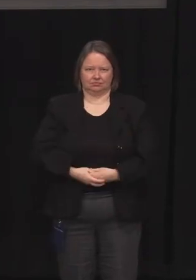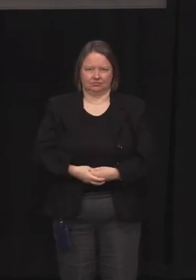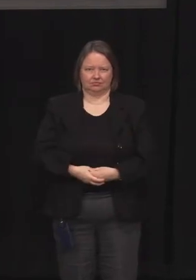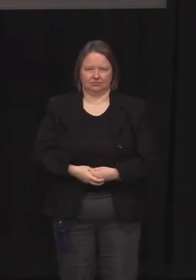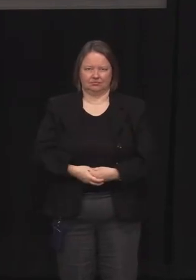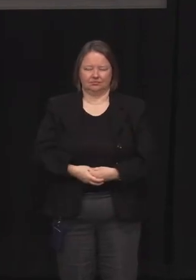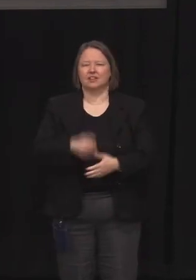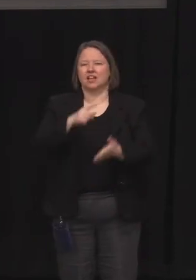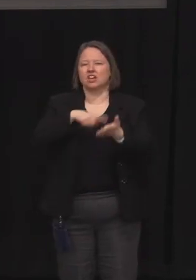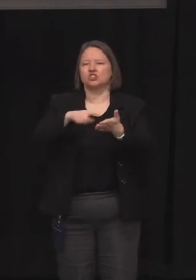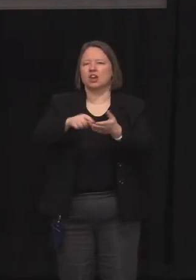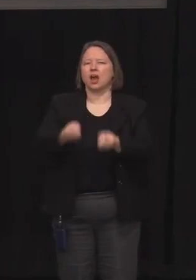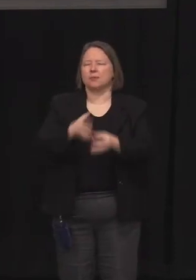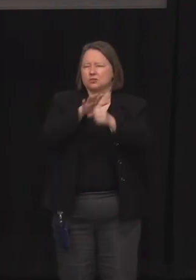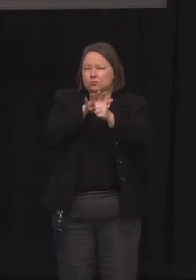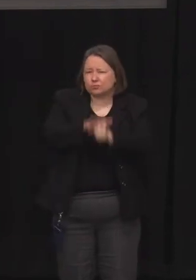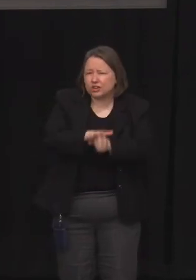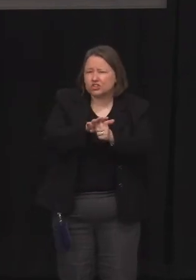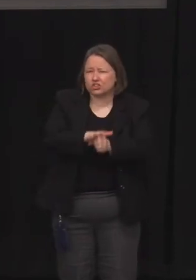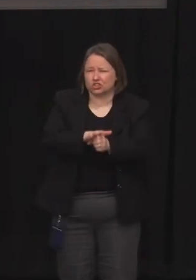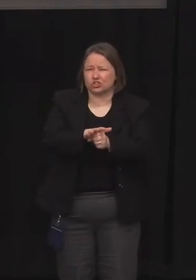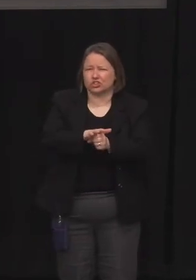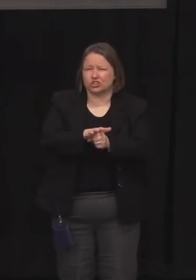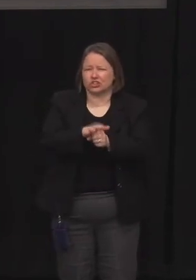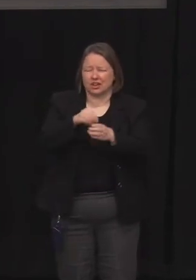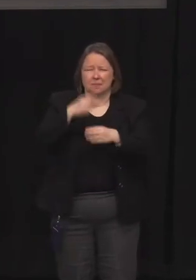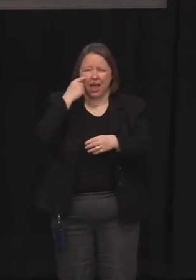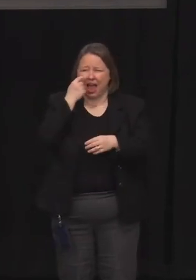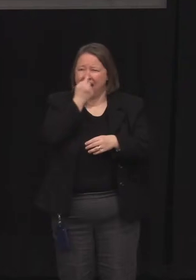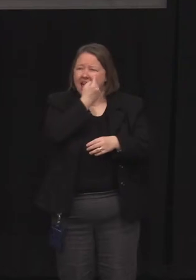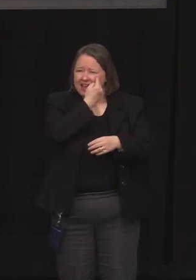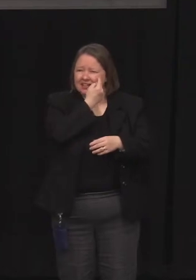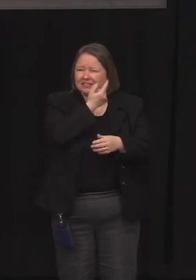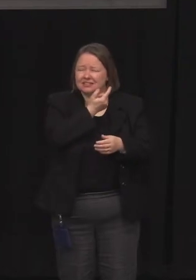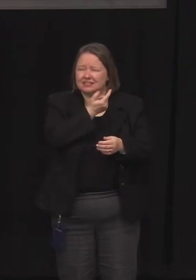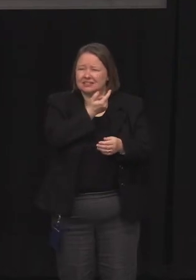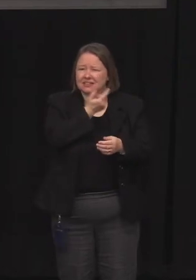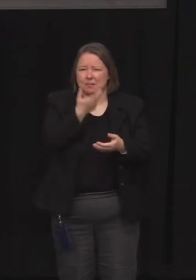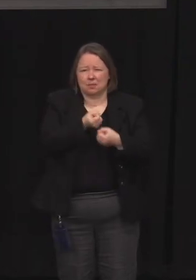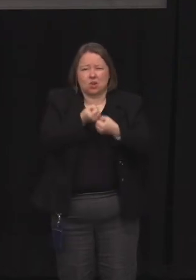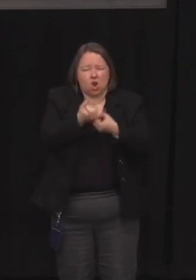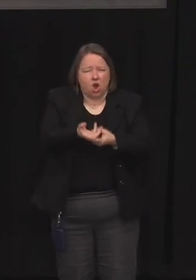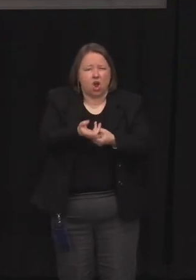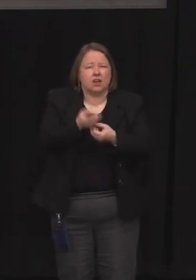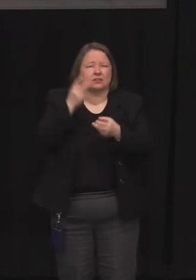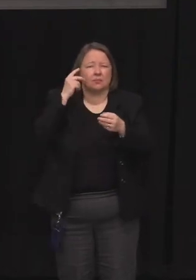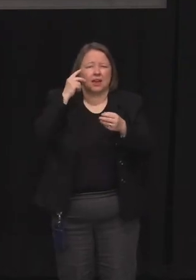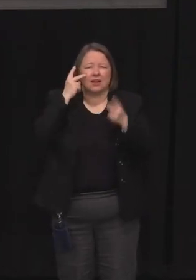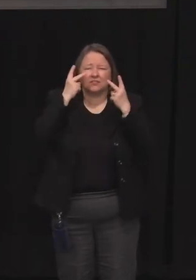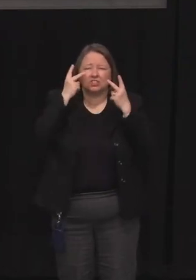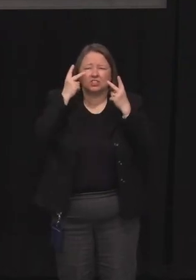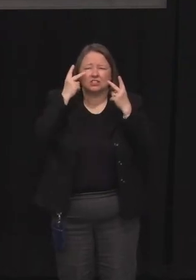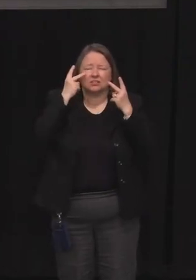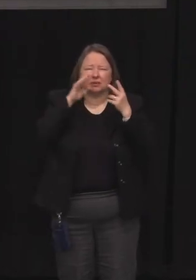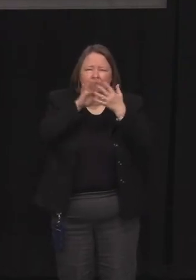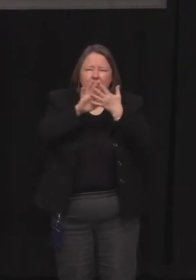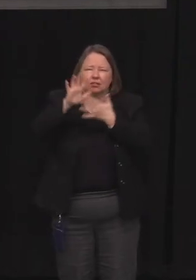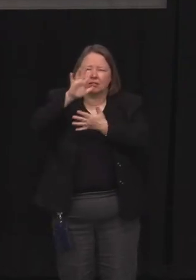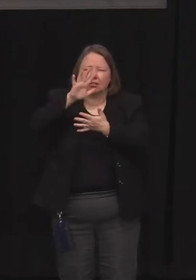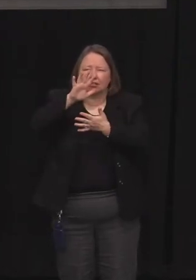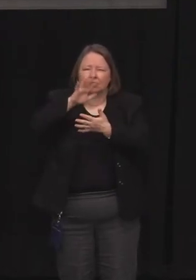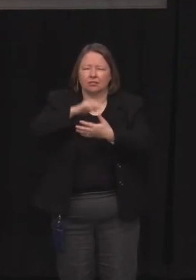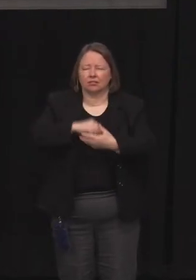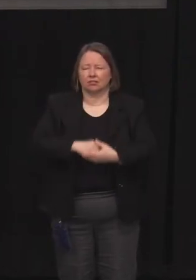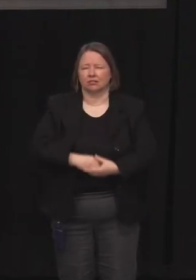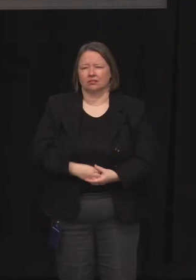They check how much pressure there is within my eye that might cause my vision to be distorted.